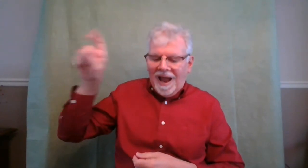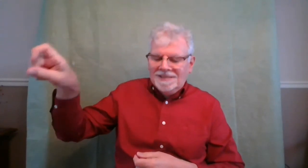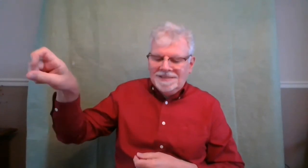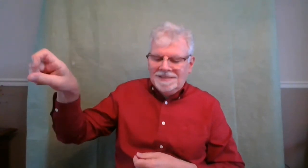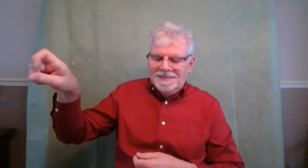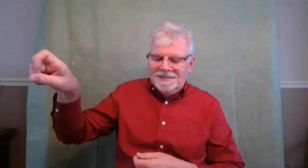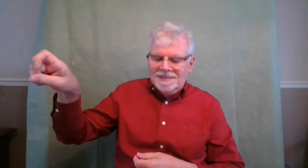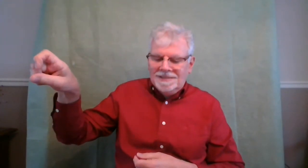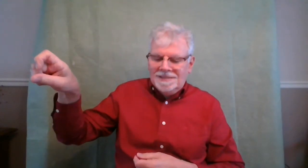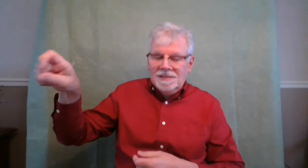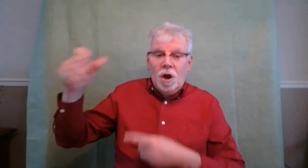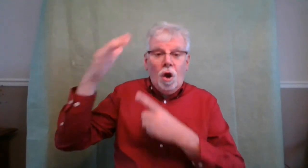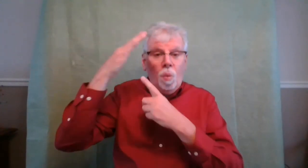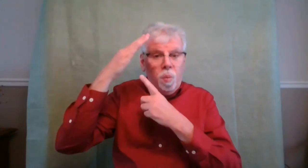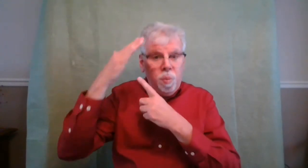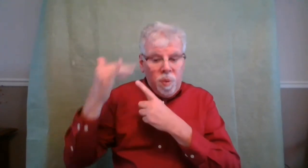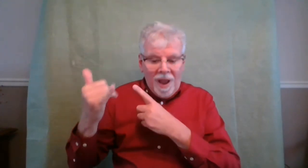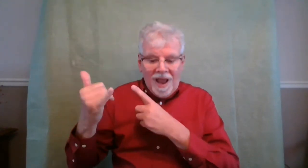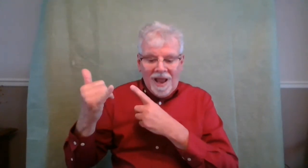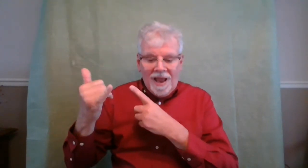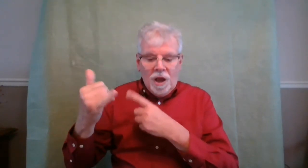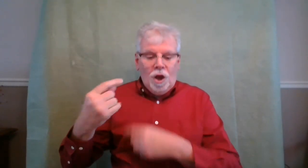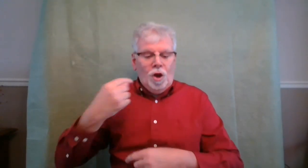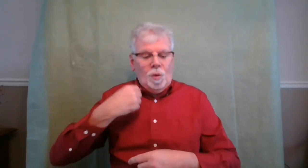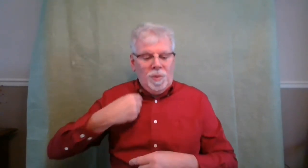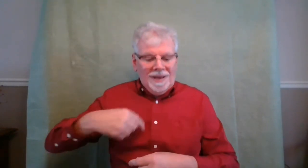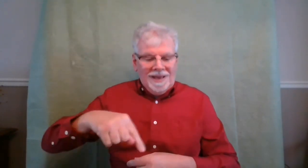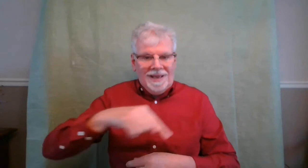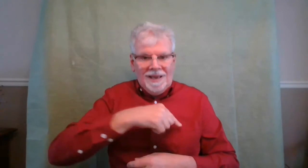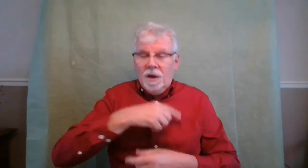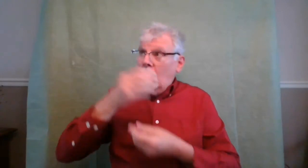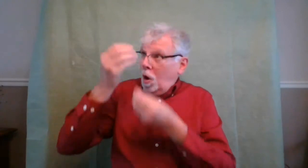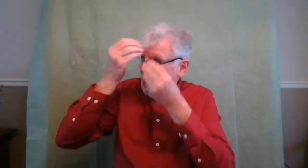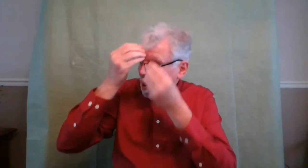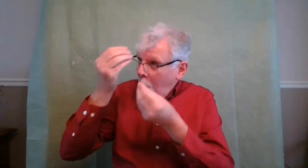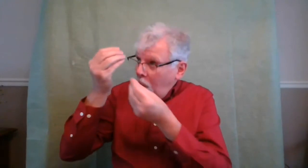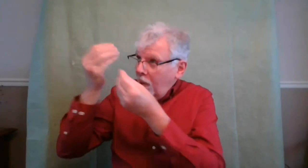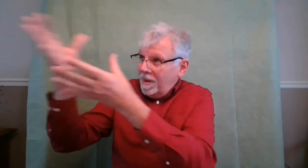and receive from him whatever we ask,